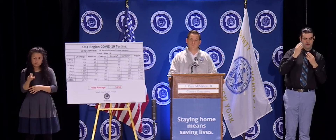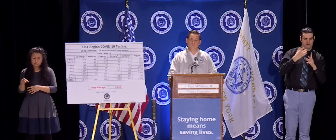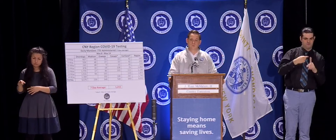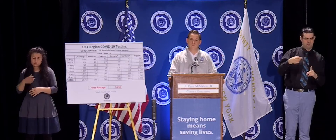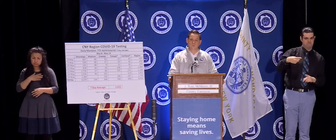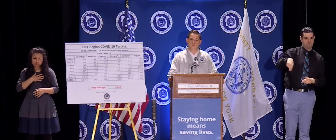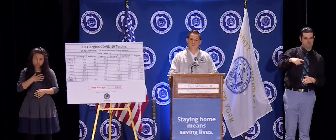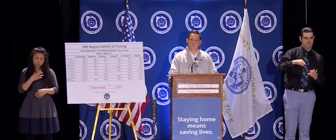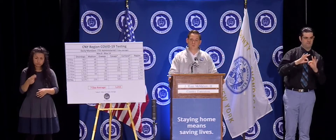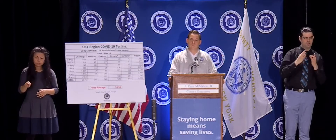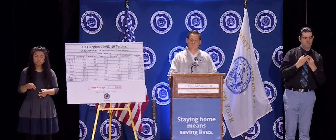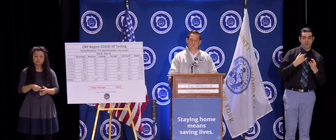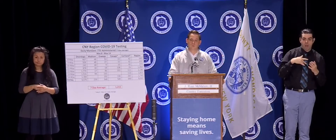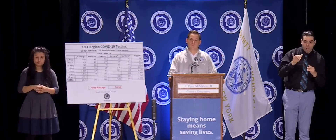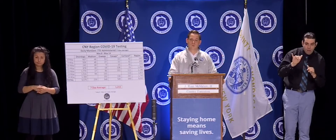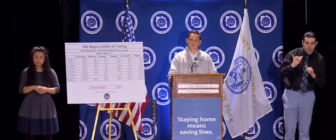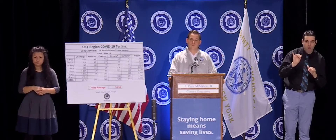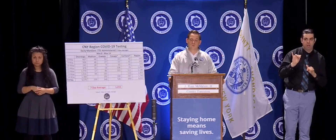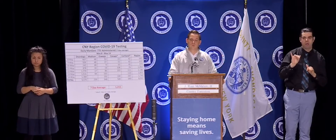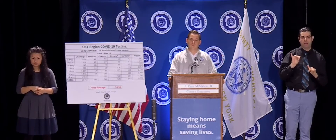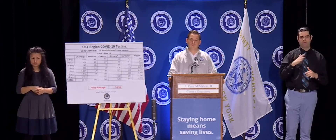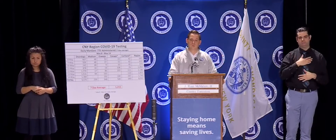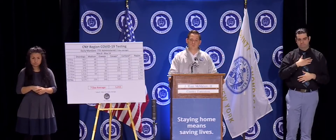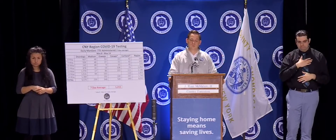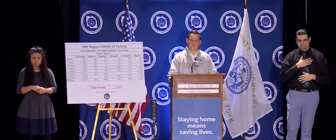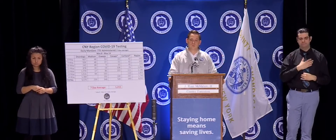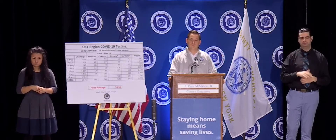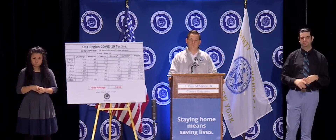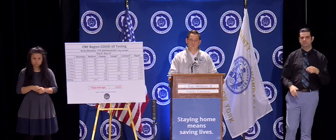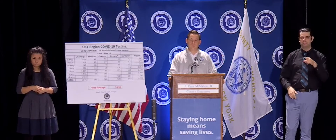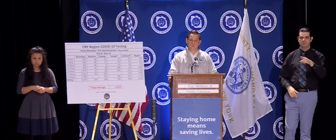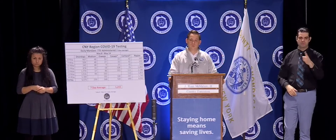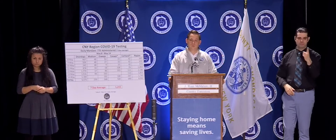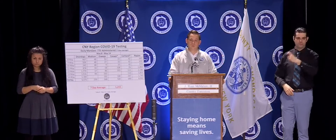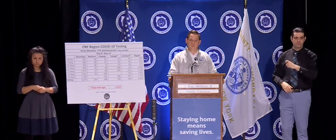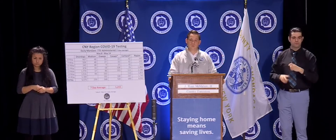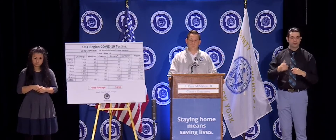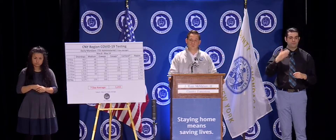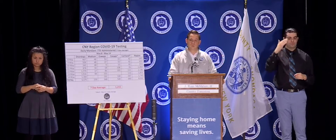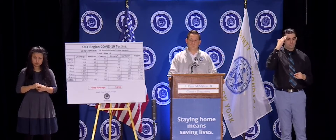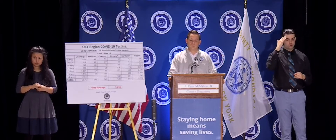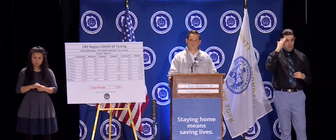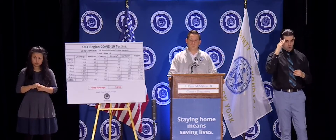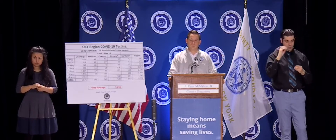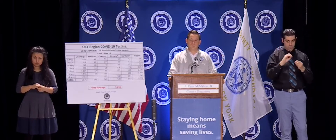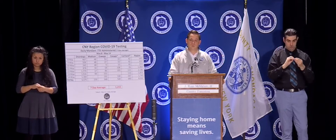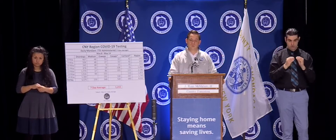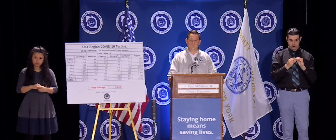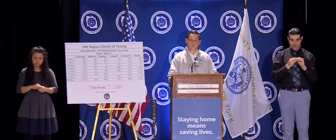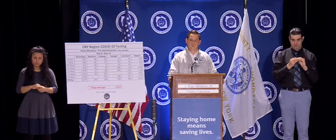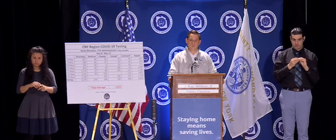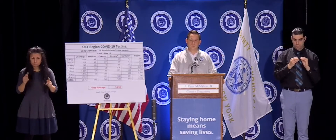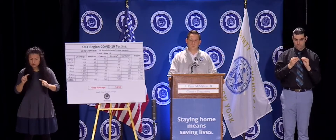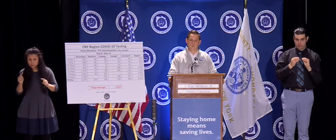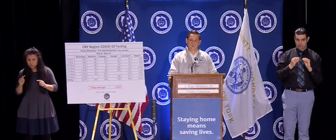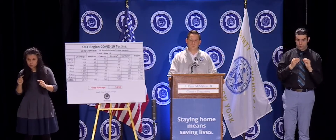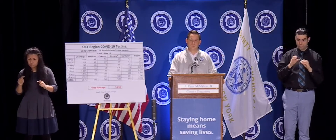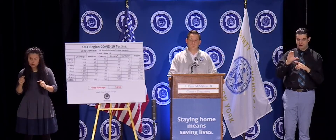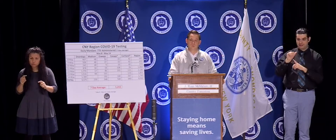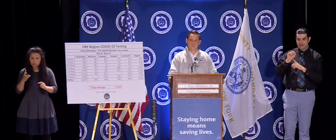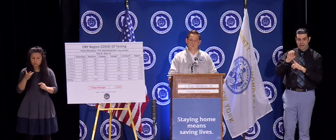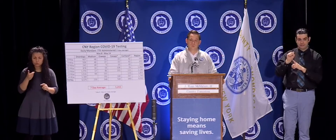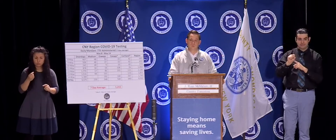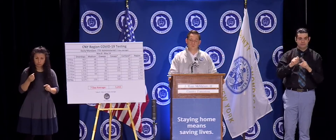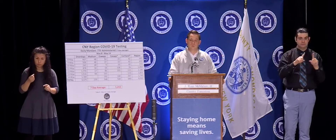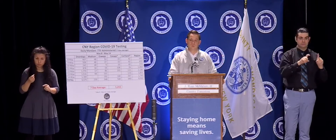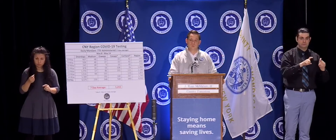in different areas have lagged throughout this entire process, whether it's number of cases, number of tests to get to phase 1.